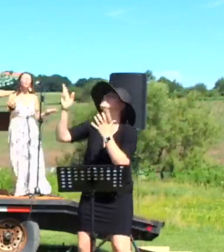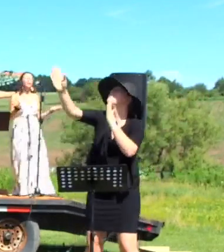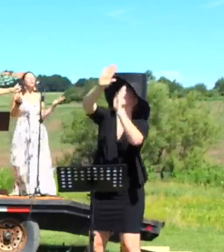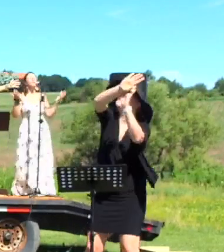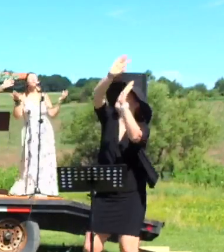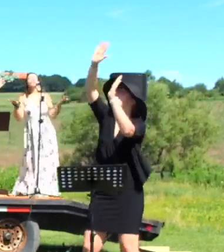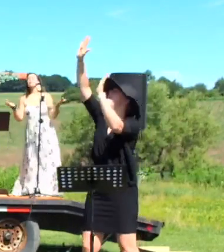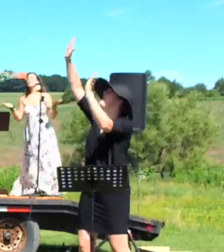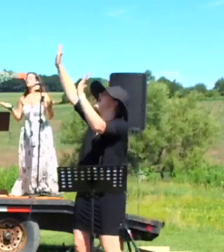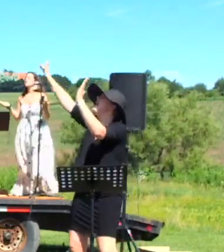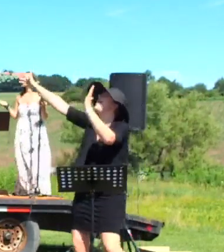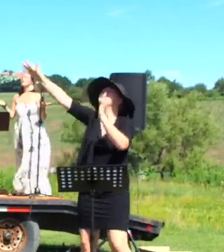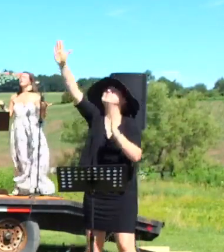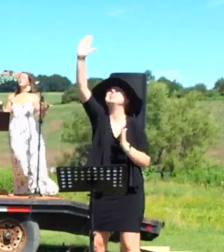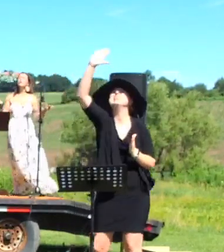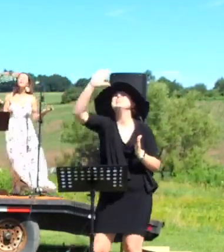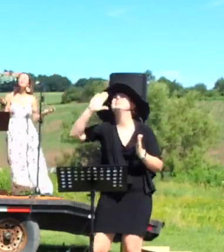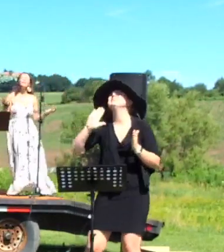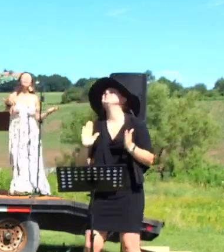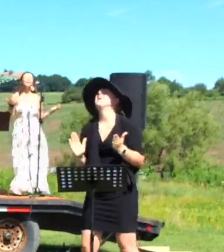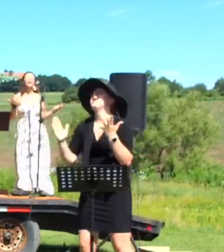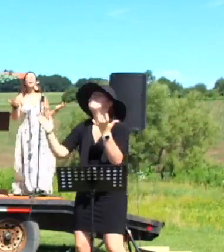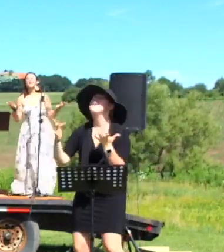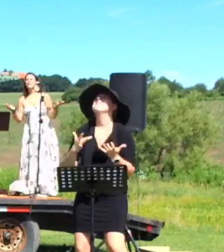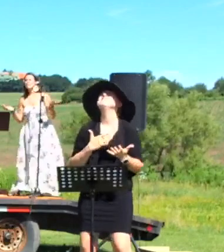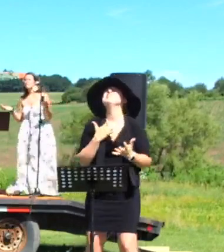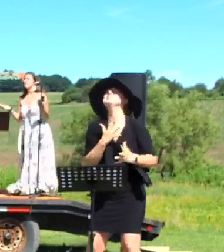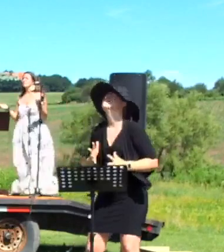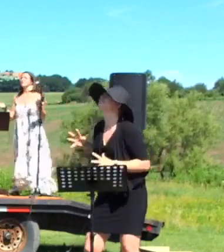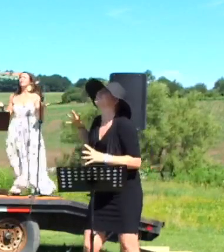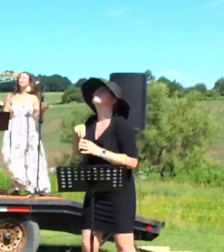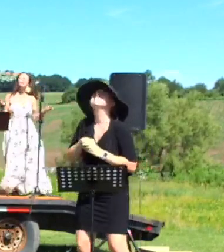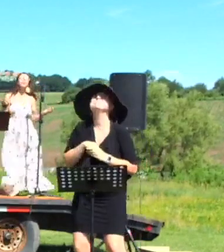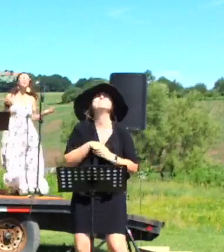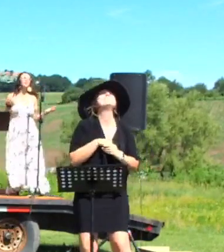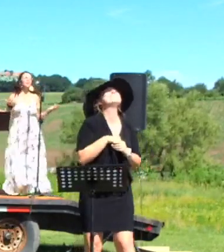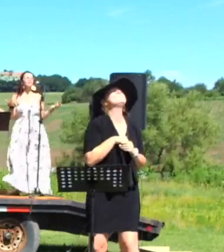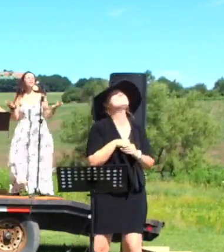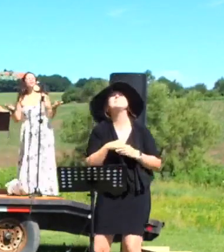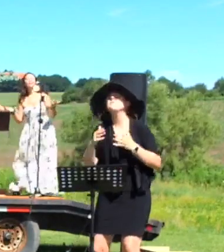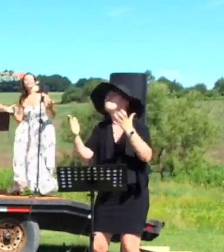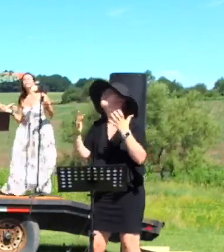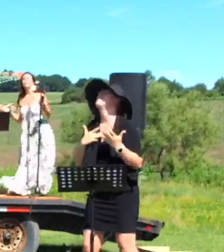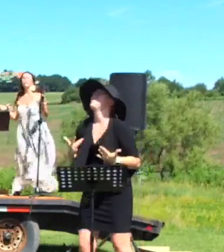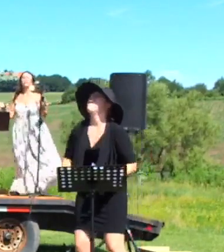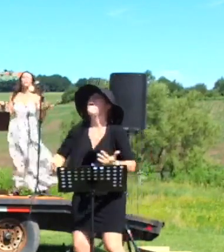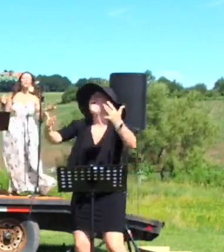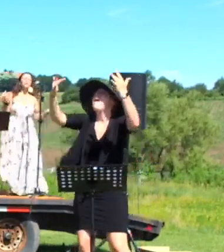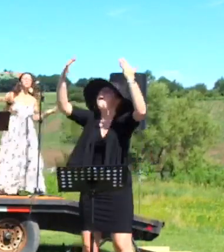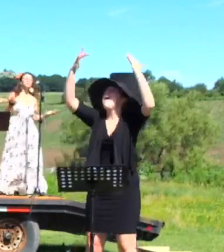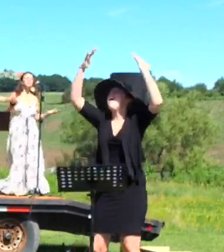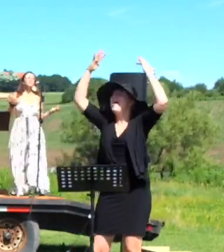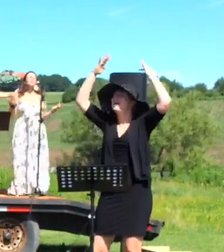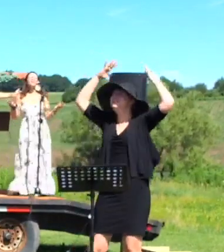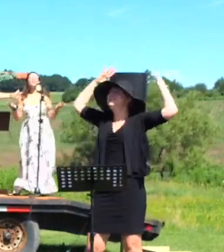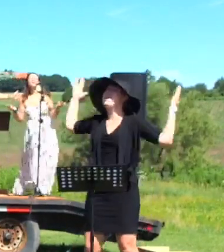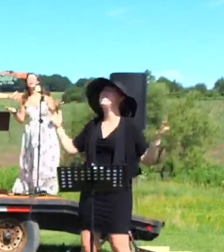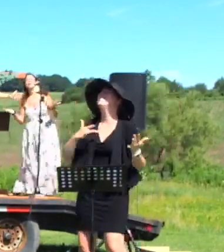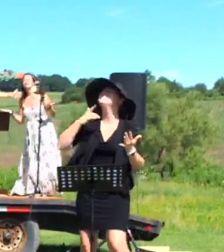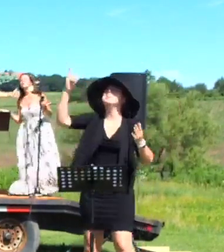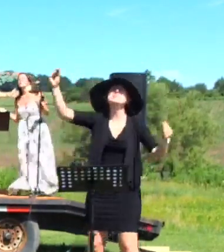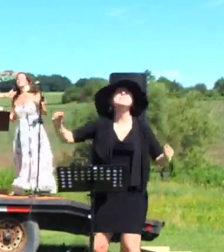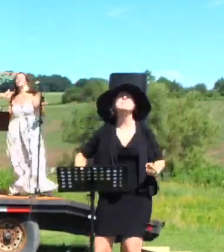atmosphere. Your glory, God, is what our hearts long for, to be